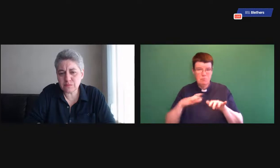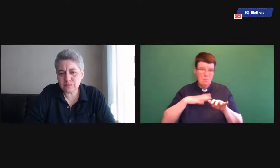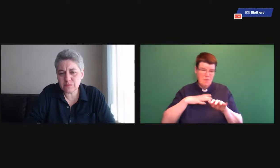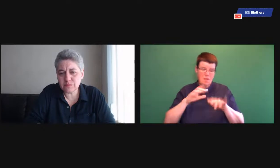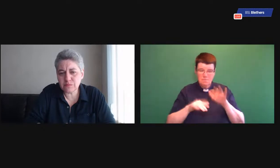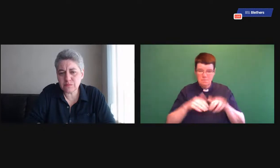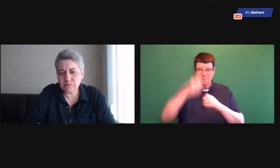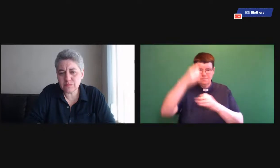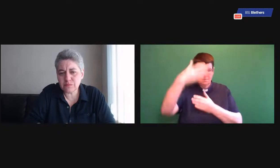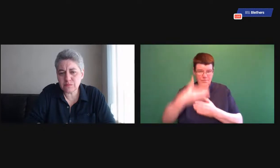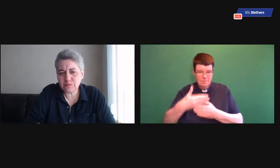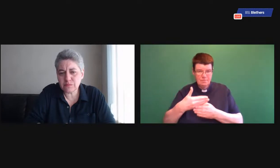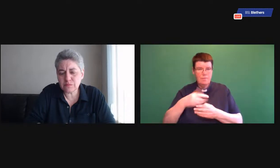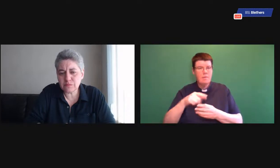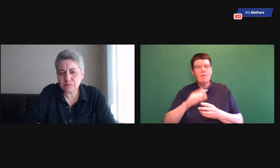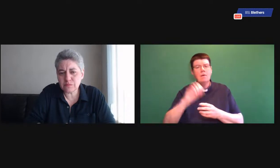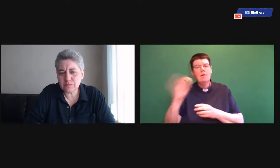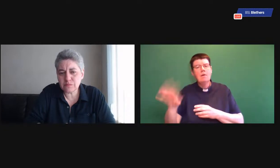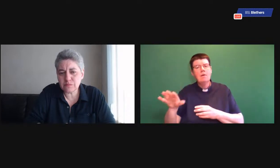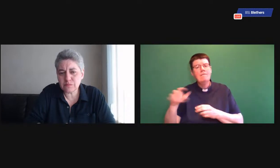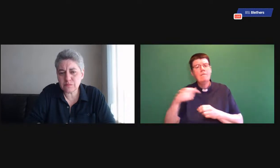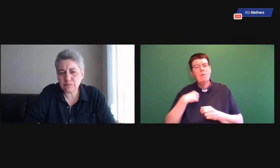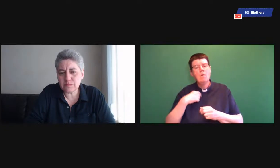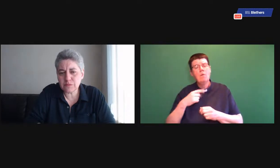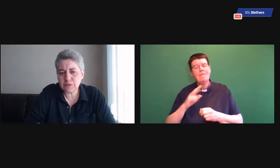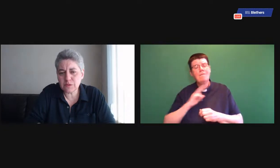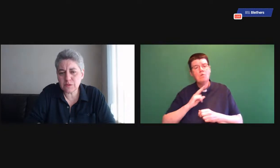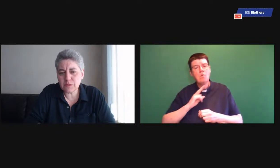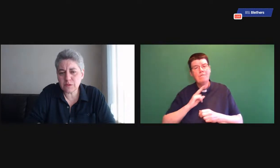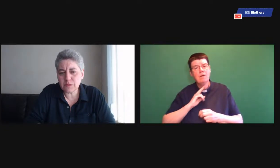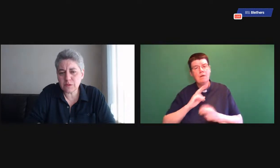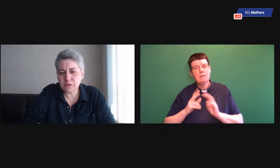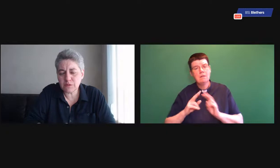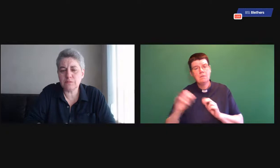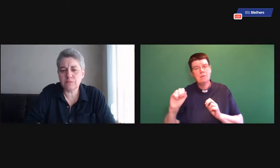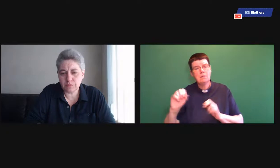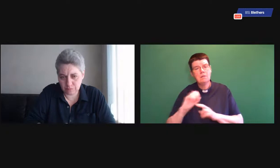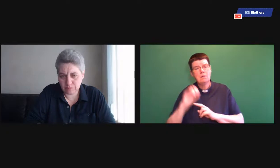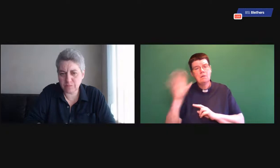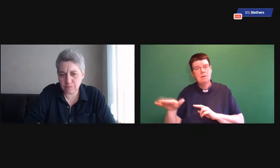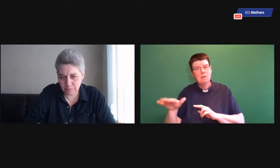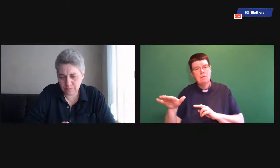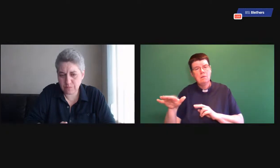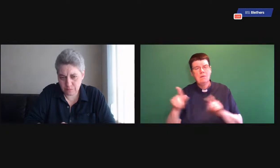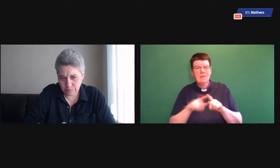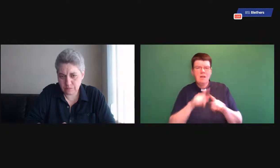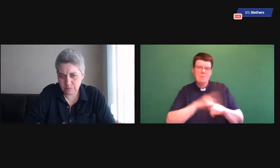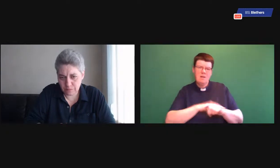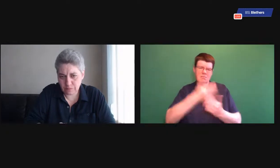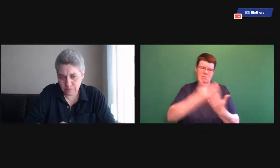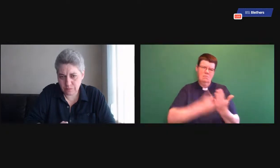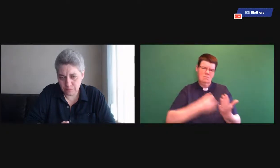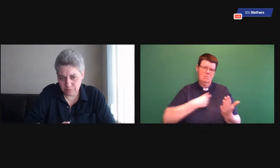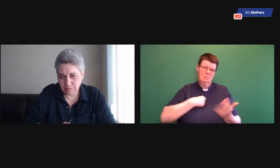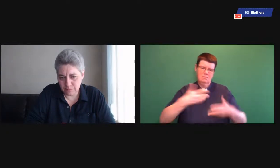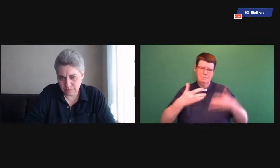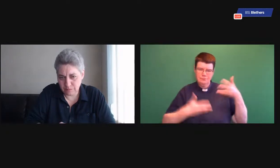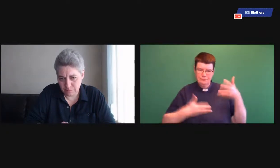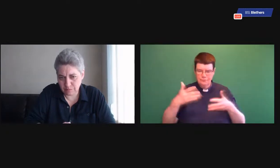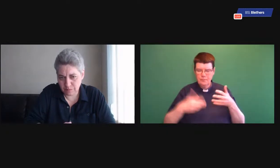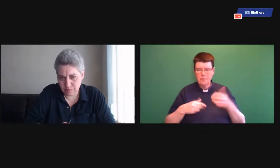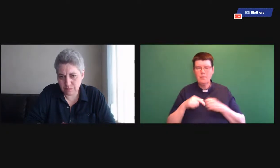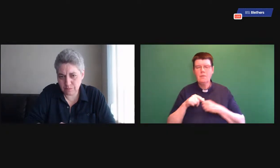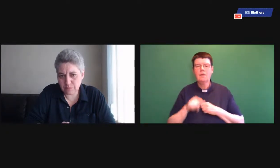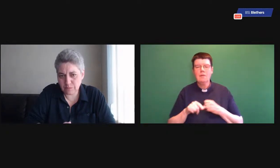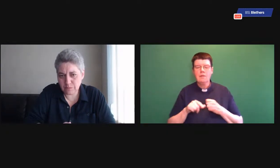within the deaf community, that's absolutely fine. So what I would do is I would type up the sermon and I would send it to